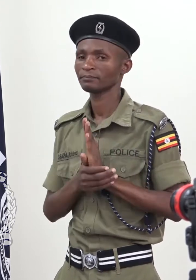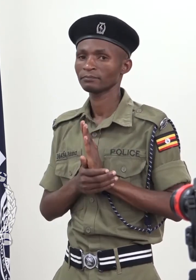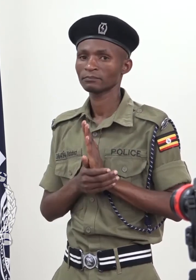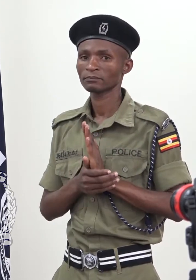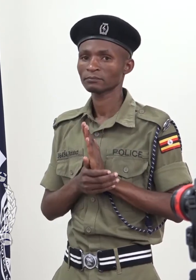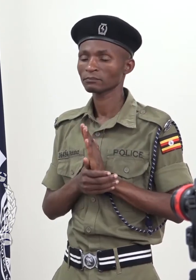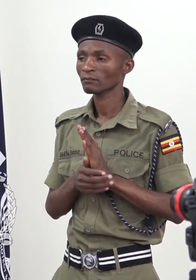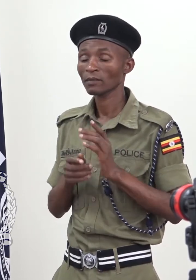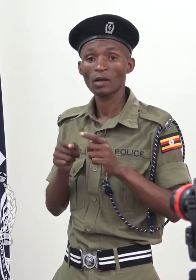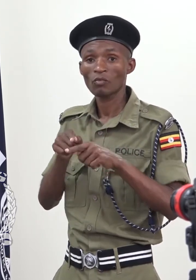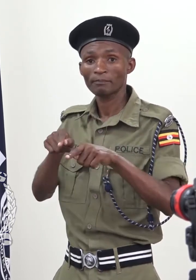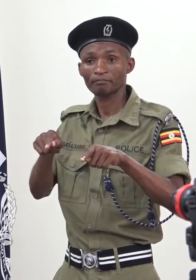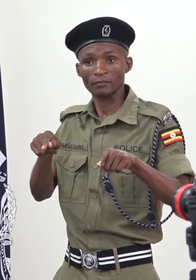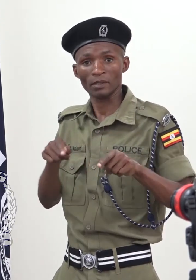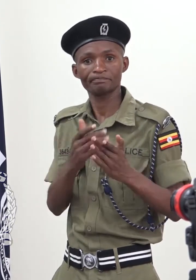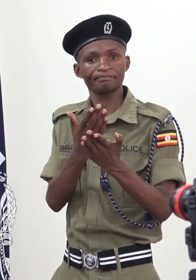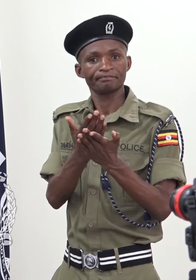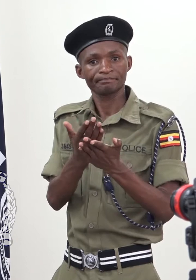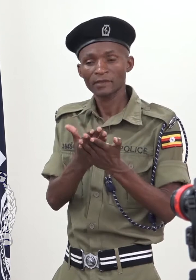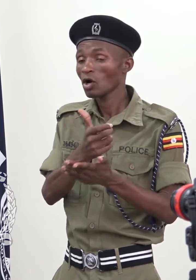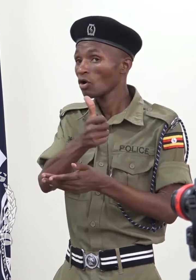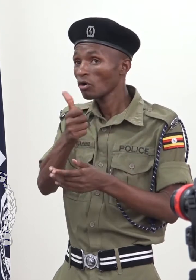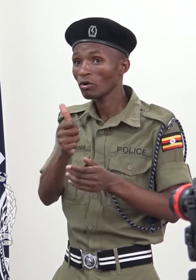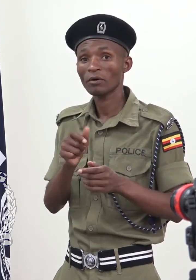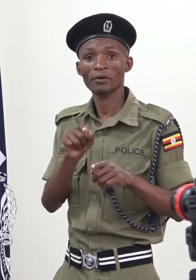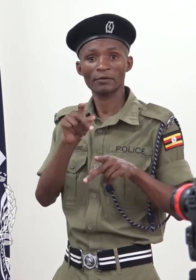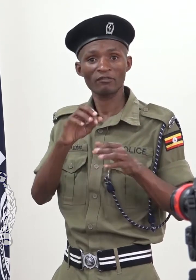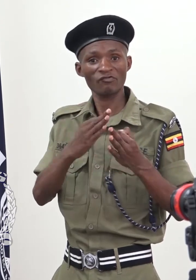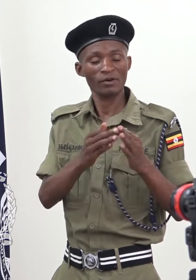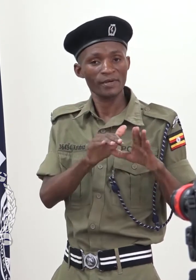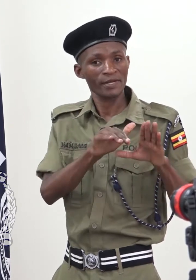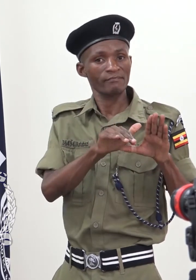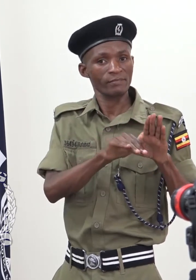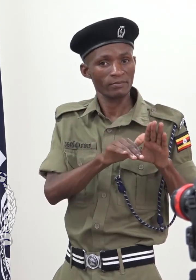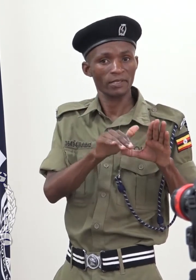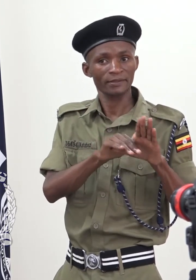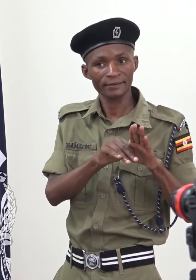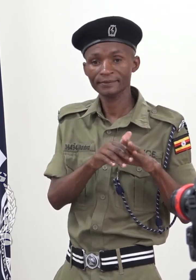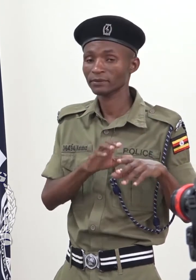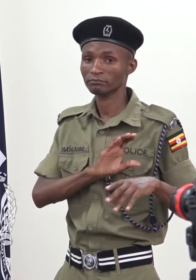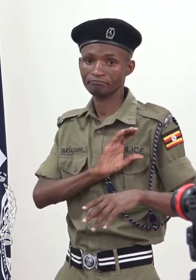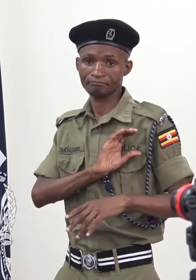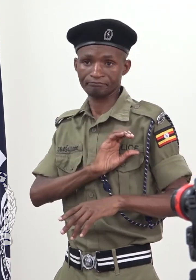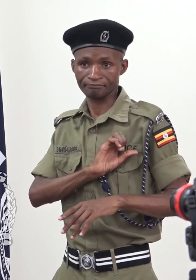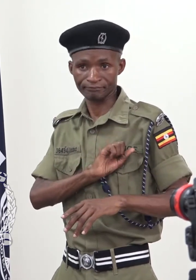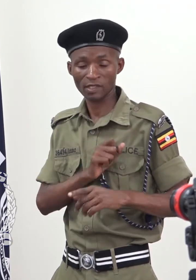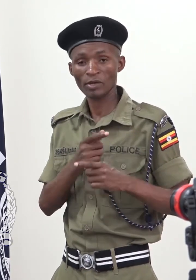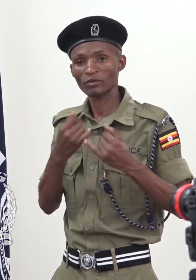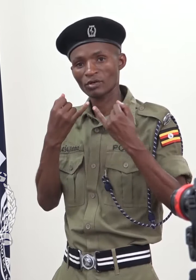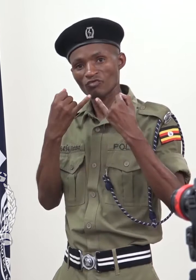So we urge all bereaved persons to remain calm and follow the updates from the President's